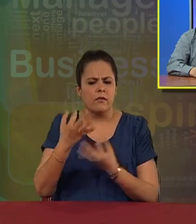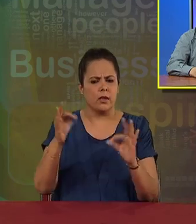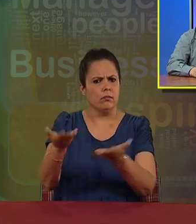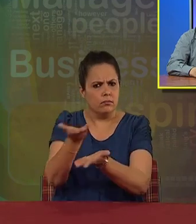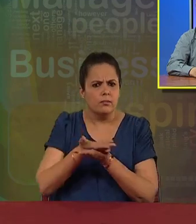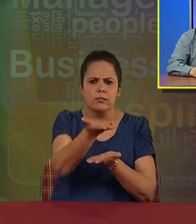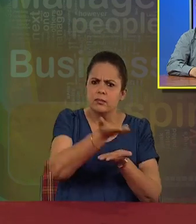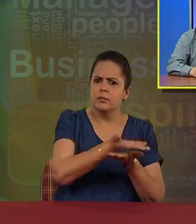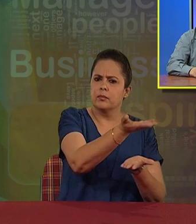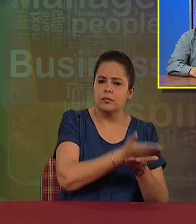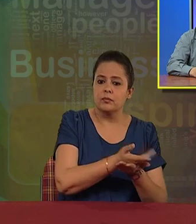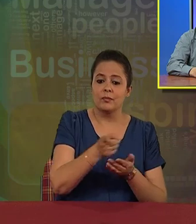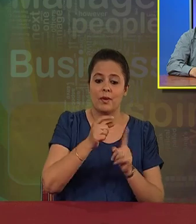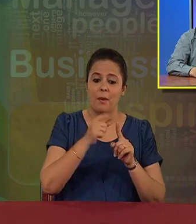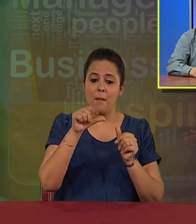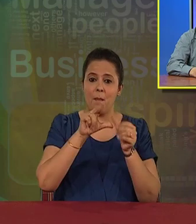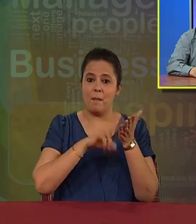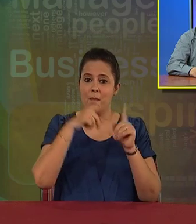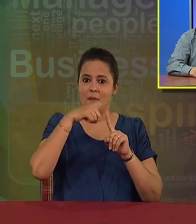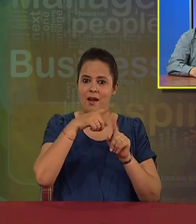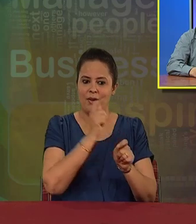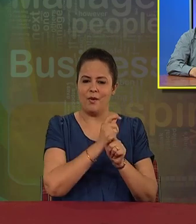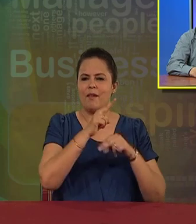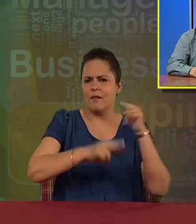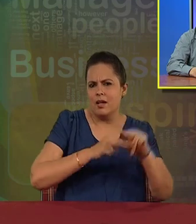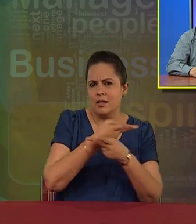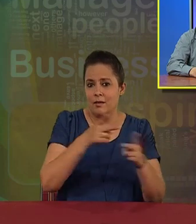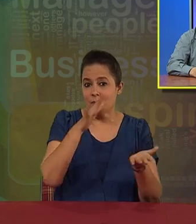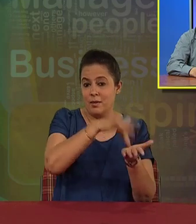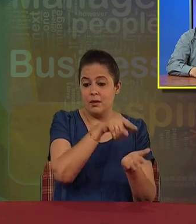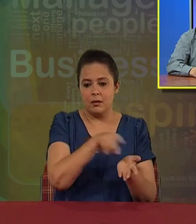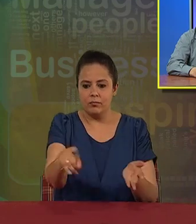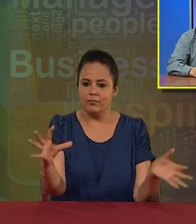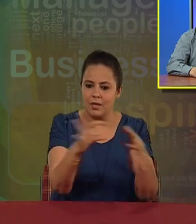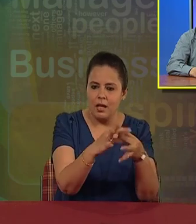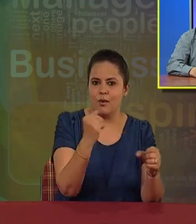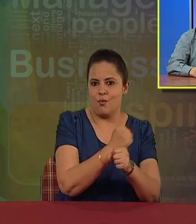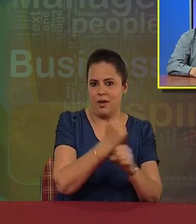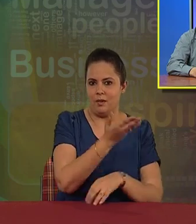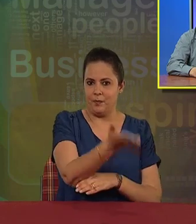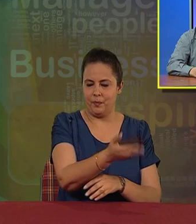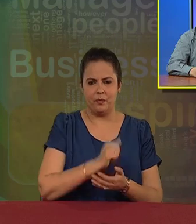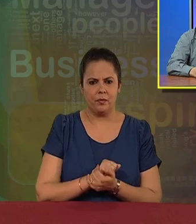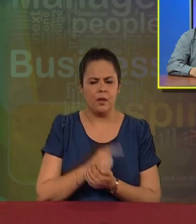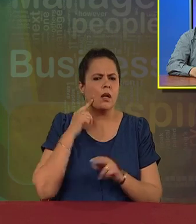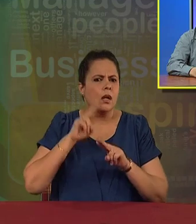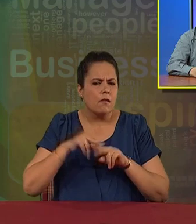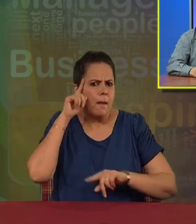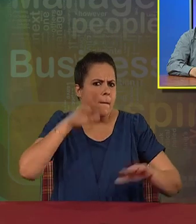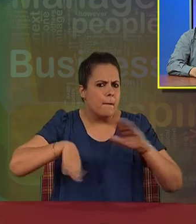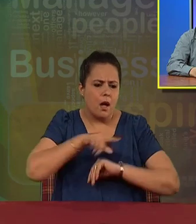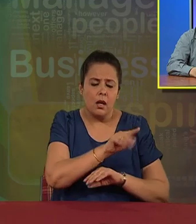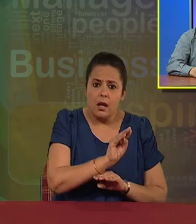who are working in the plant, so they know what are the best for the plant. So if there is any plan